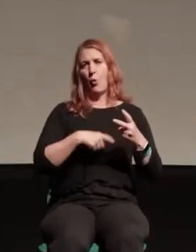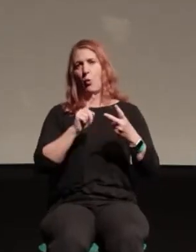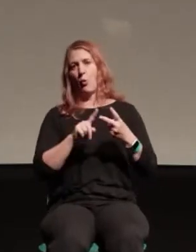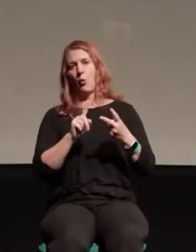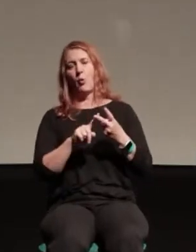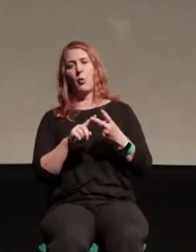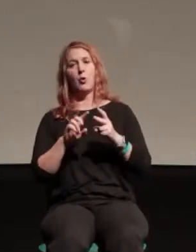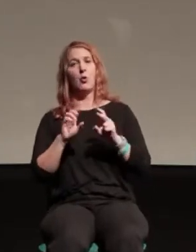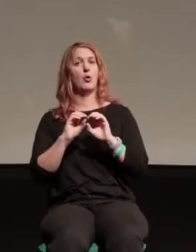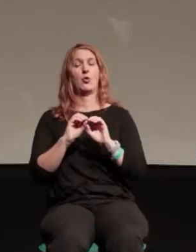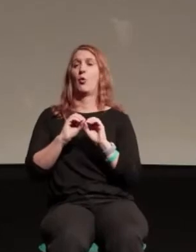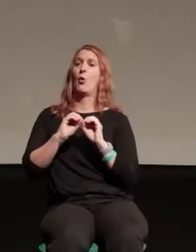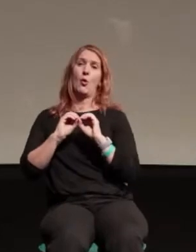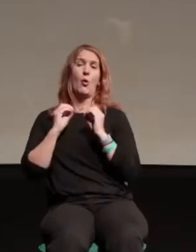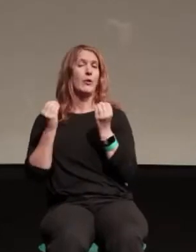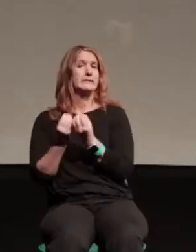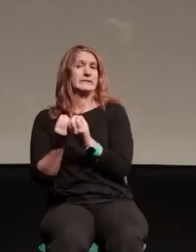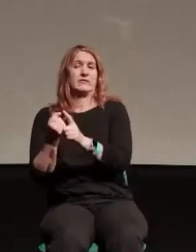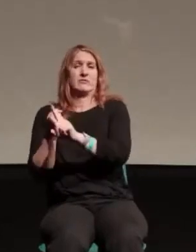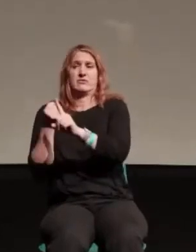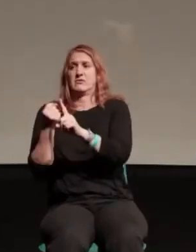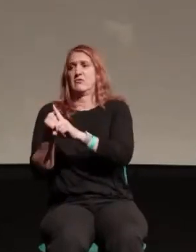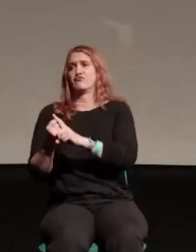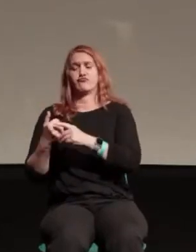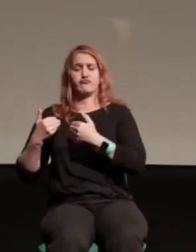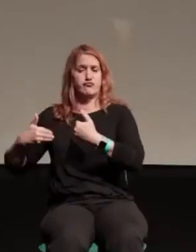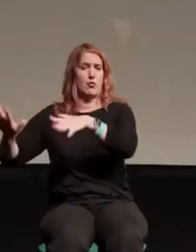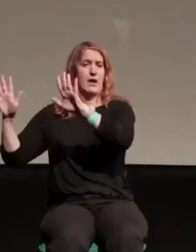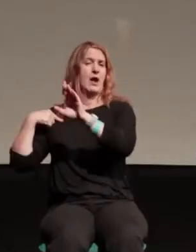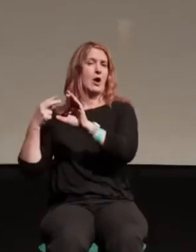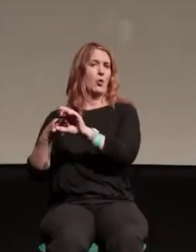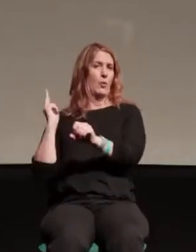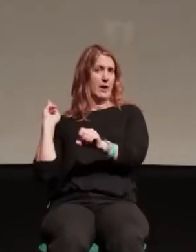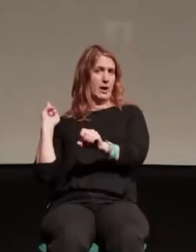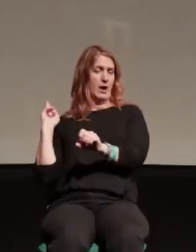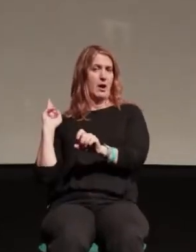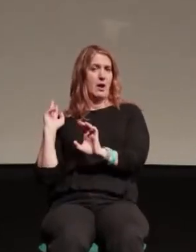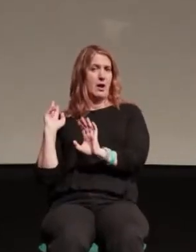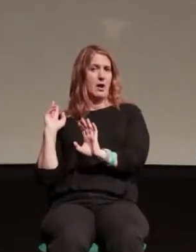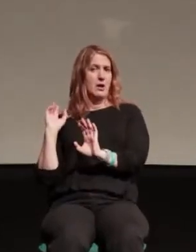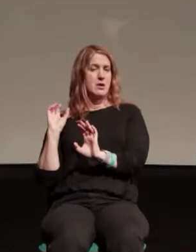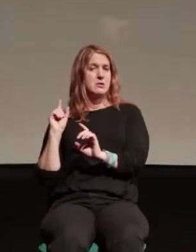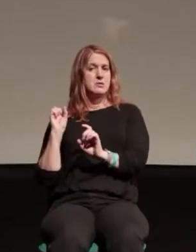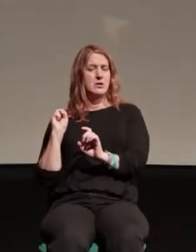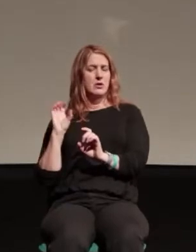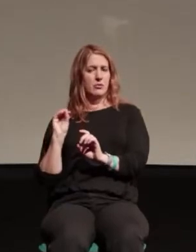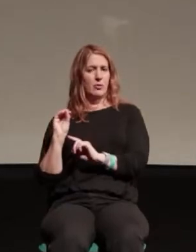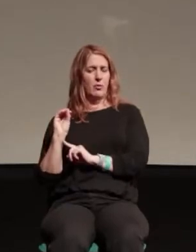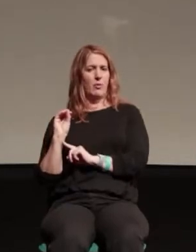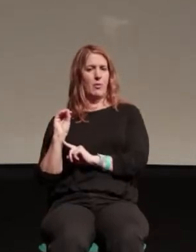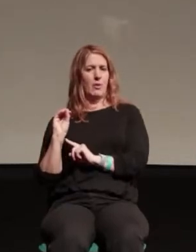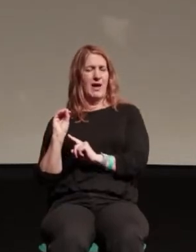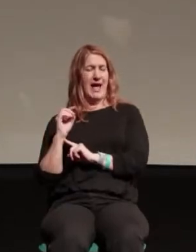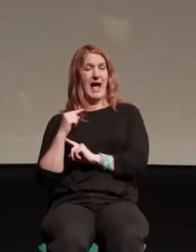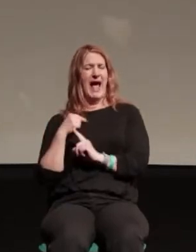the organization evolve without me because I was going to take it down. And it was also a moment where I woke up and I said, I actually